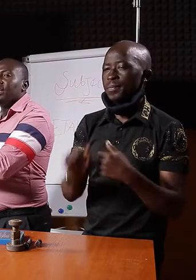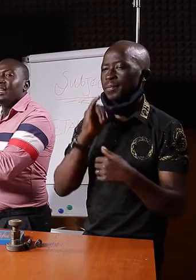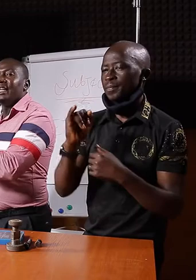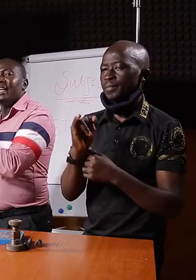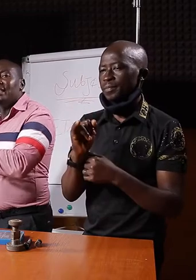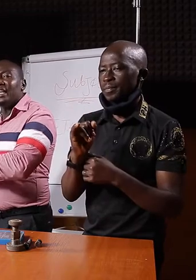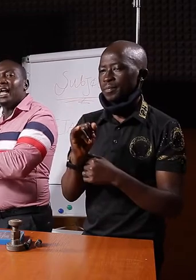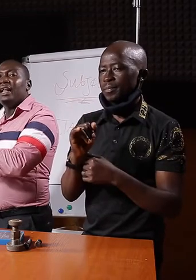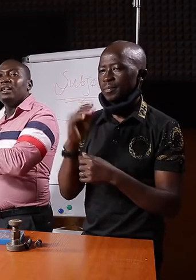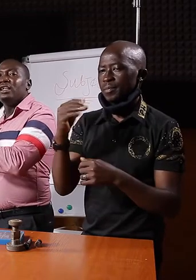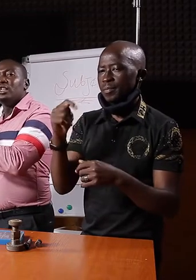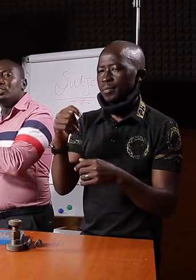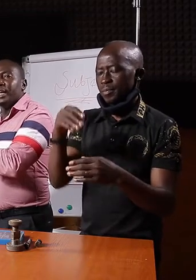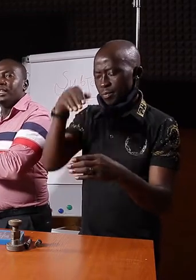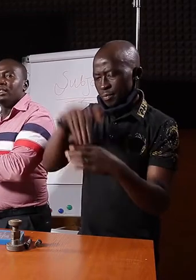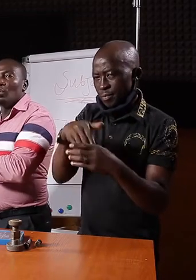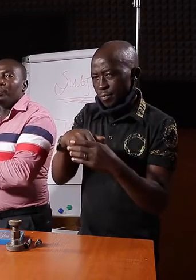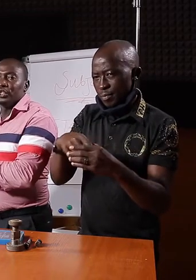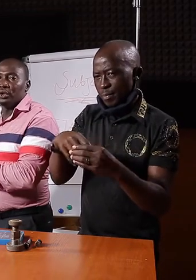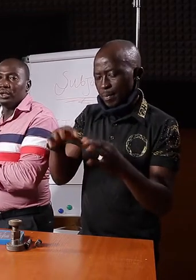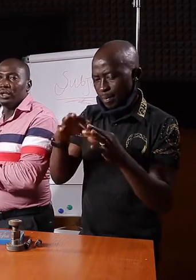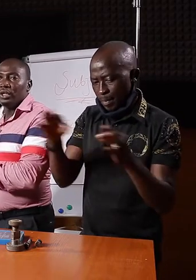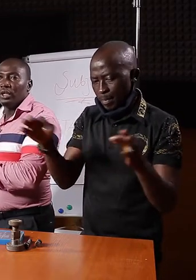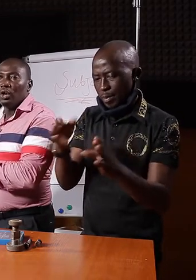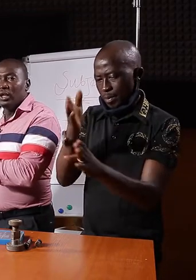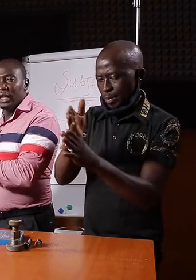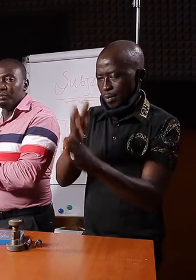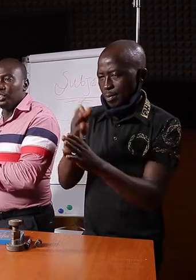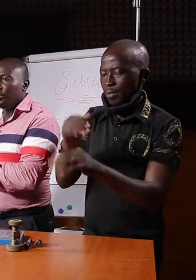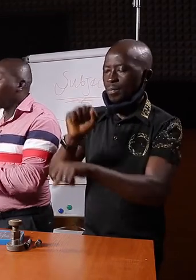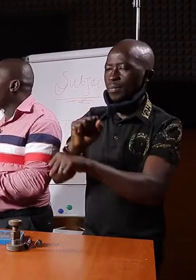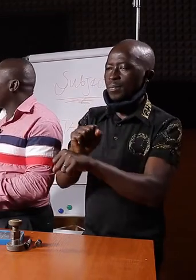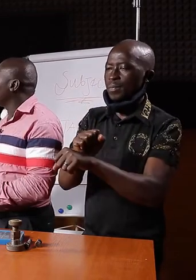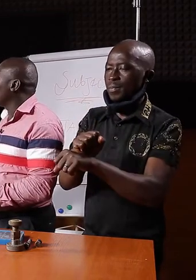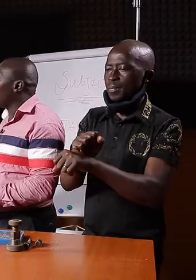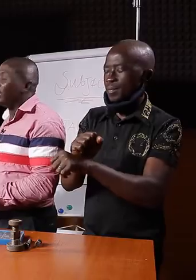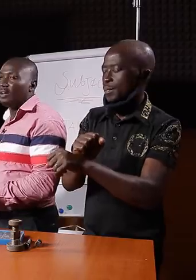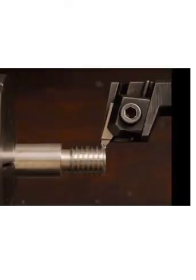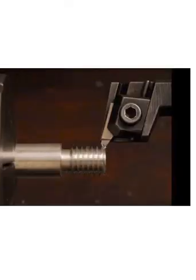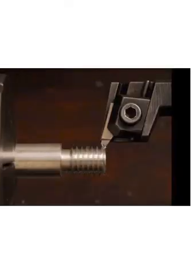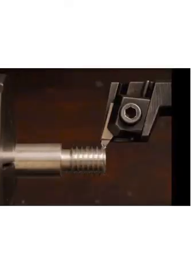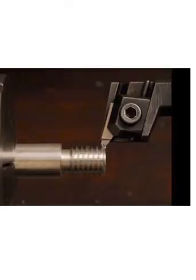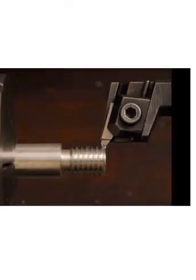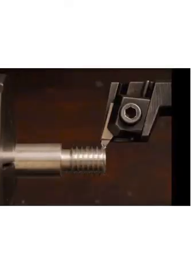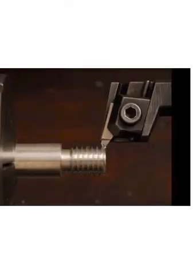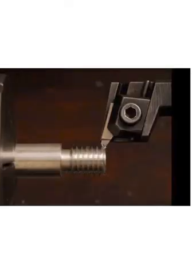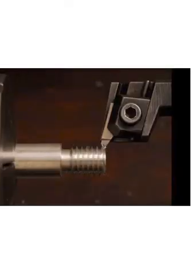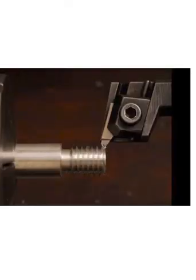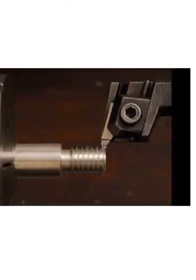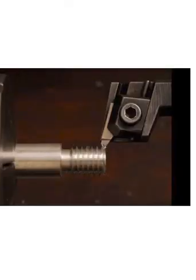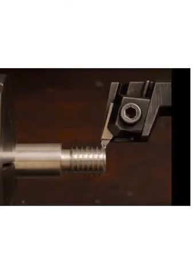is the internal threading operation on the lathe machine, while the one at the right is the